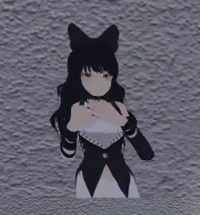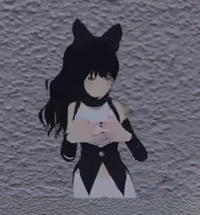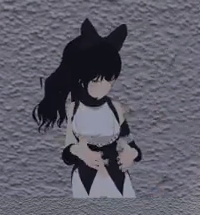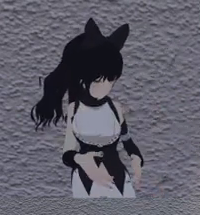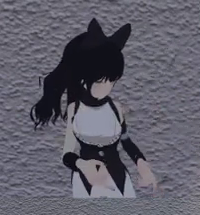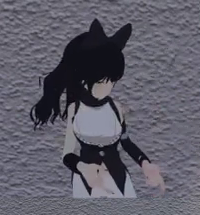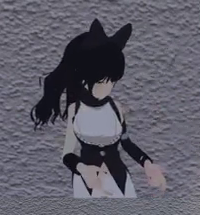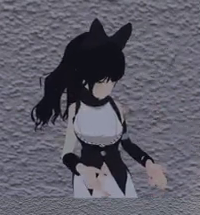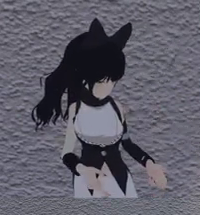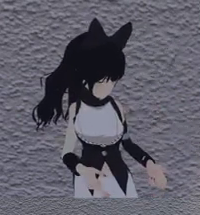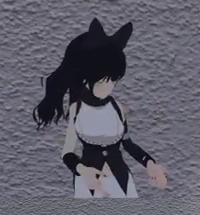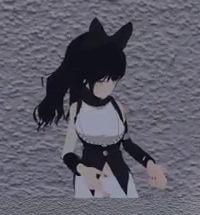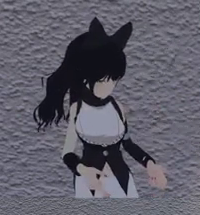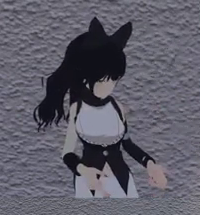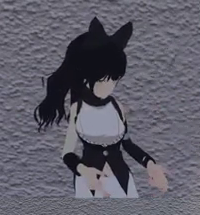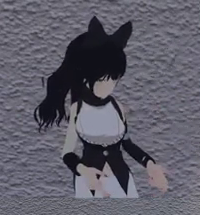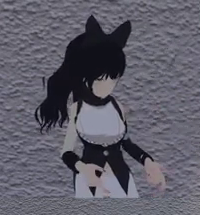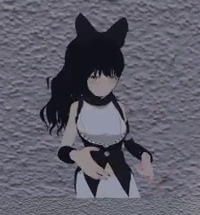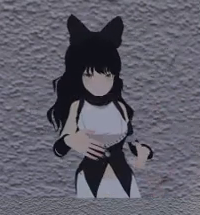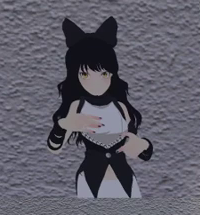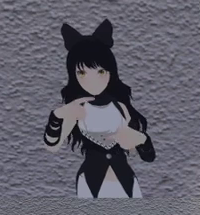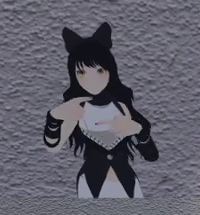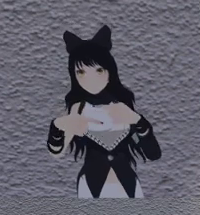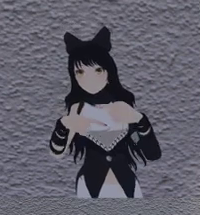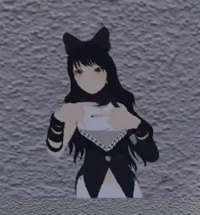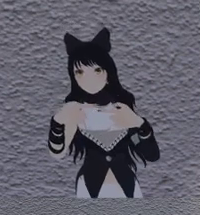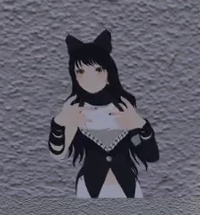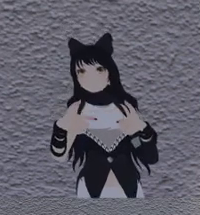Yeah, you can't see me. Alright, so now we're gonna start lesson 13.